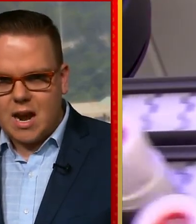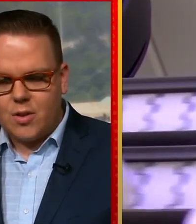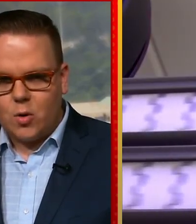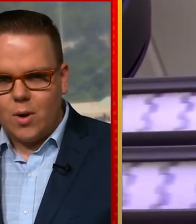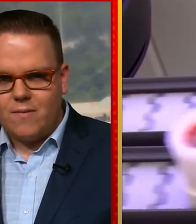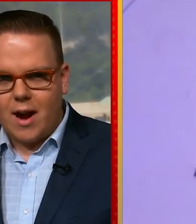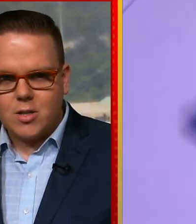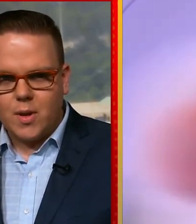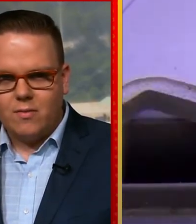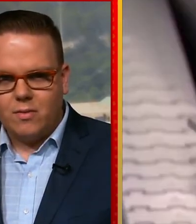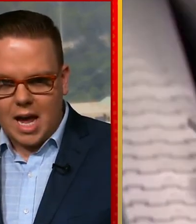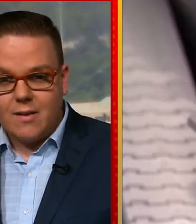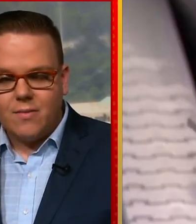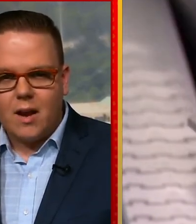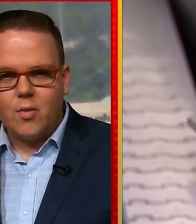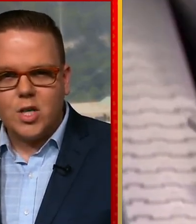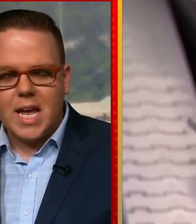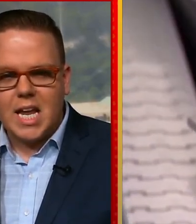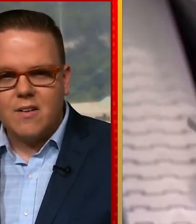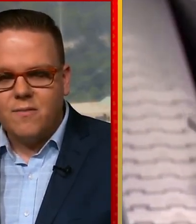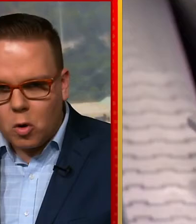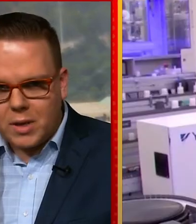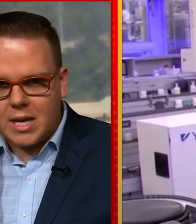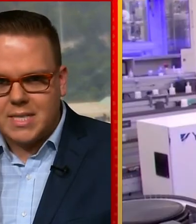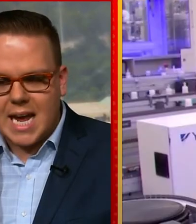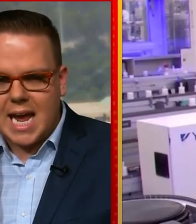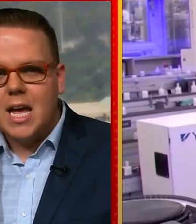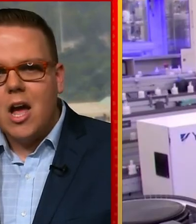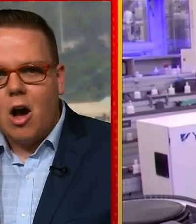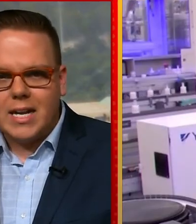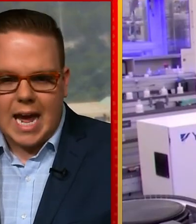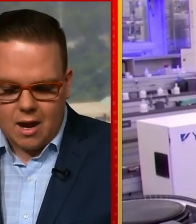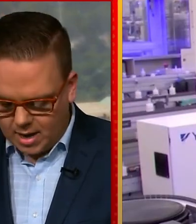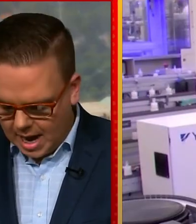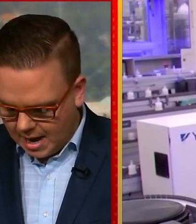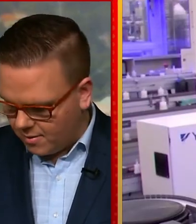to cover the coronavirus. We'll have live coverage beginning at 4 p.m. today